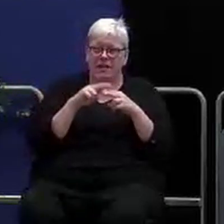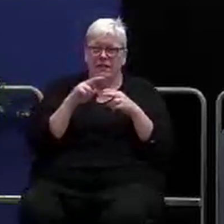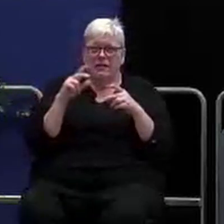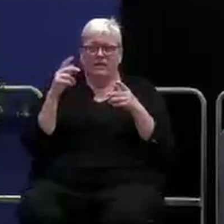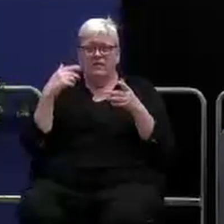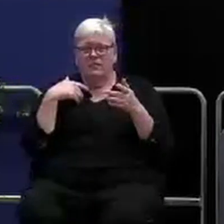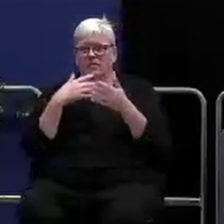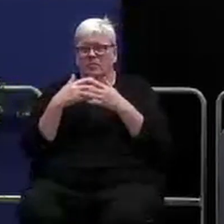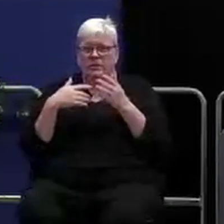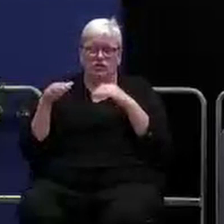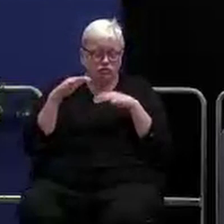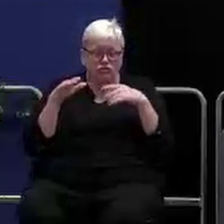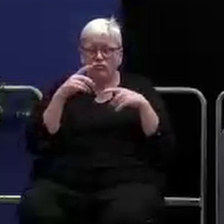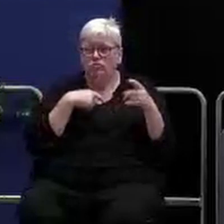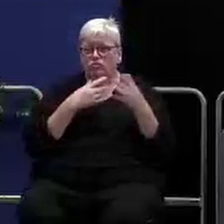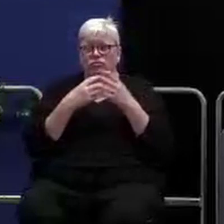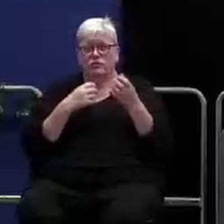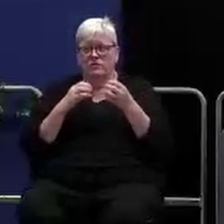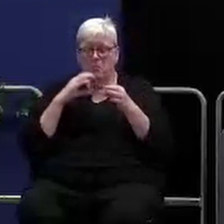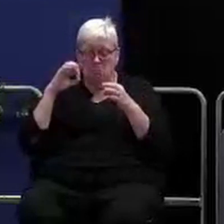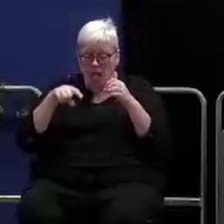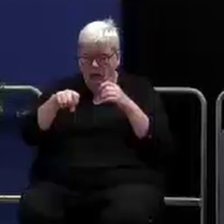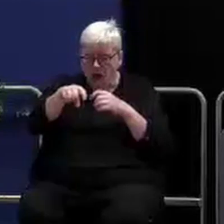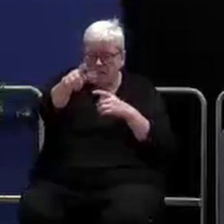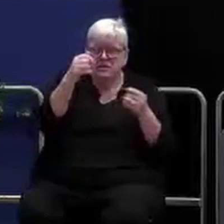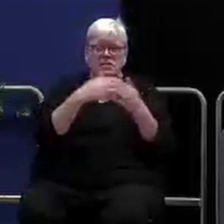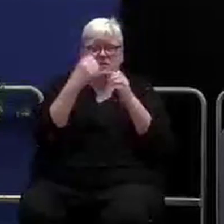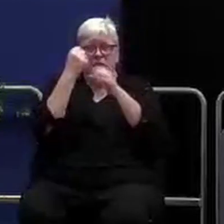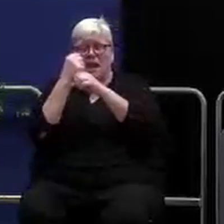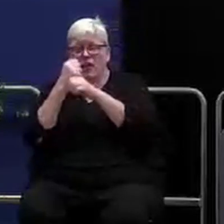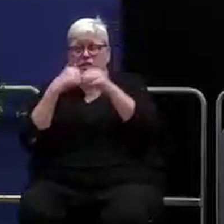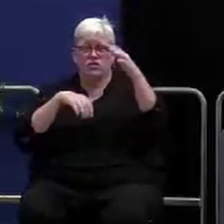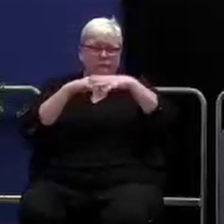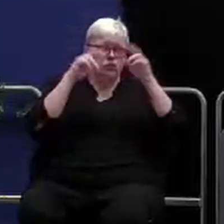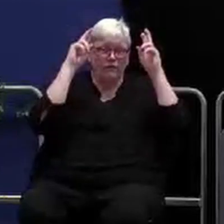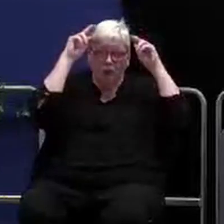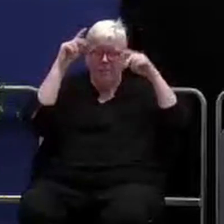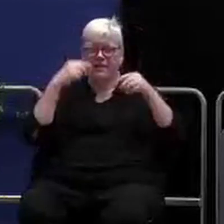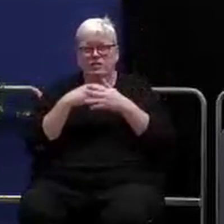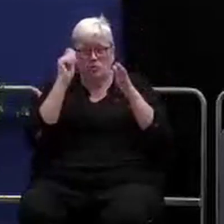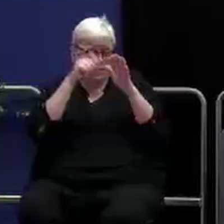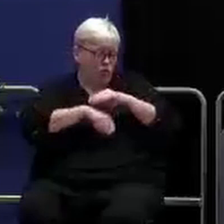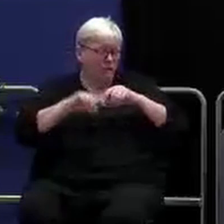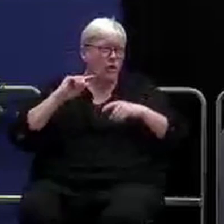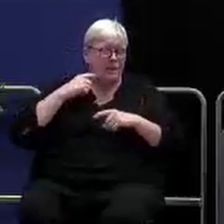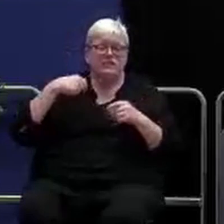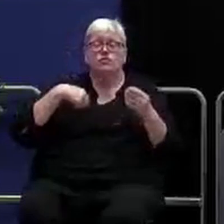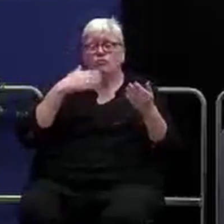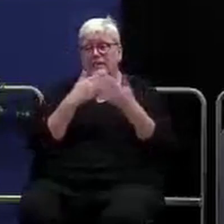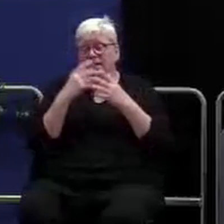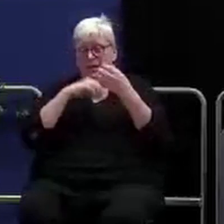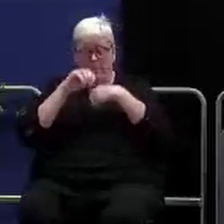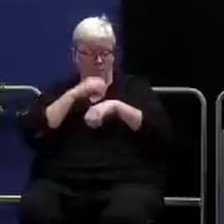the driveway, and we had a row of tomato plants, and then in the garage, it was filled with rabbits, which we sold for meat. And this idea that you could make a